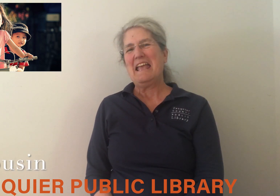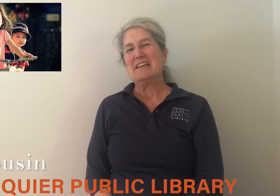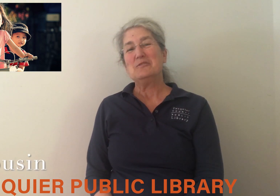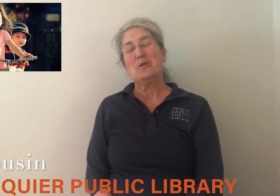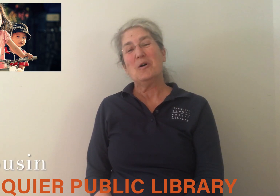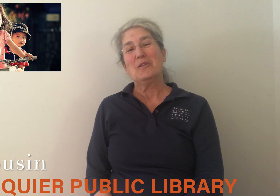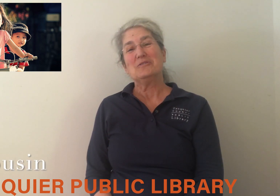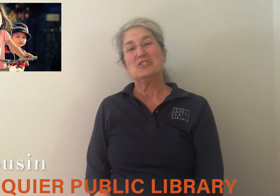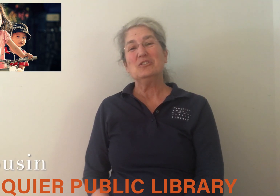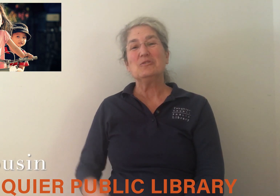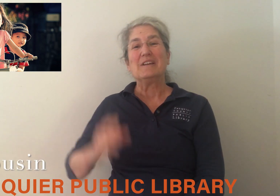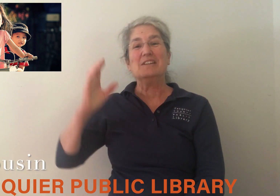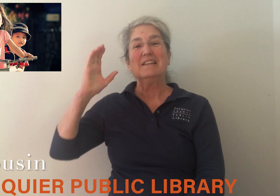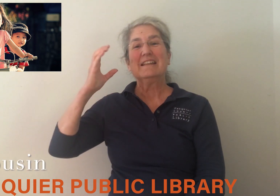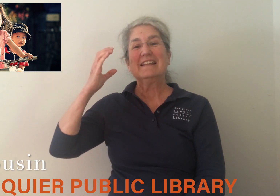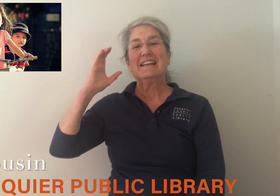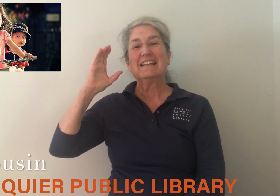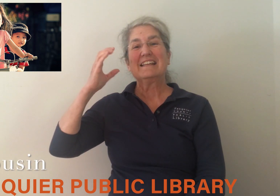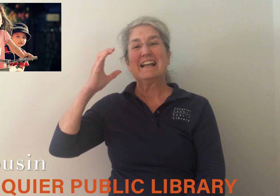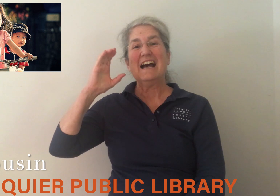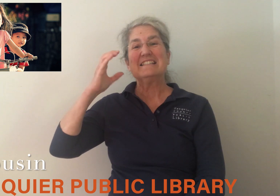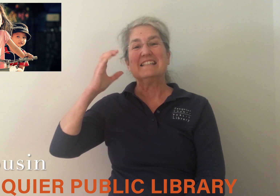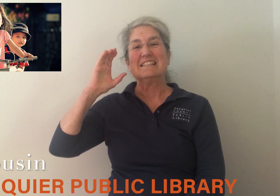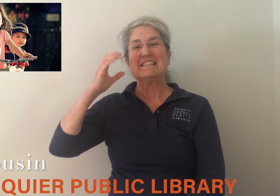and you call those children cousins.